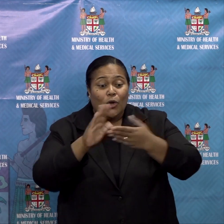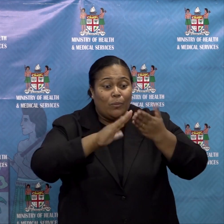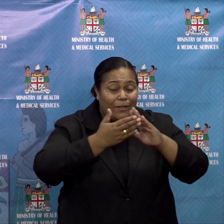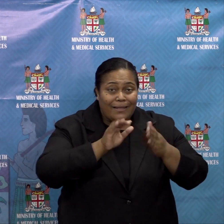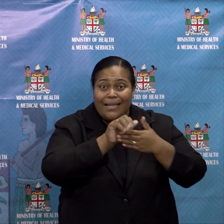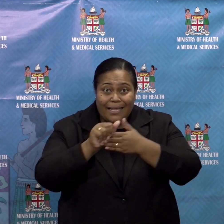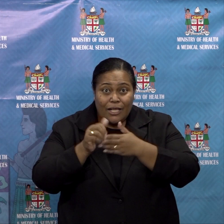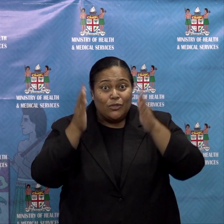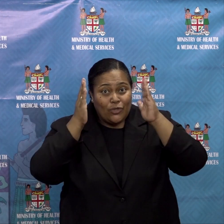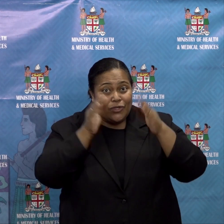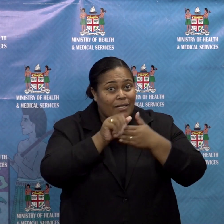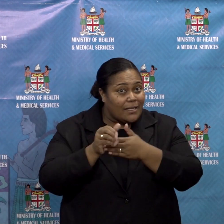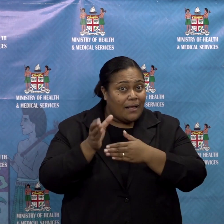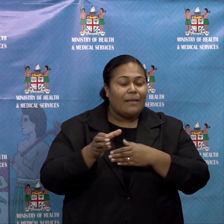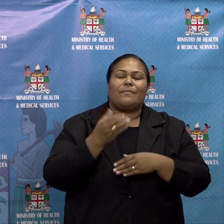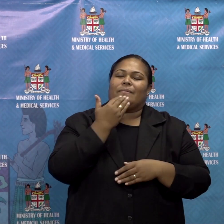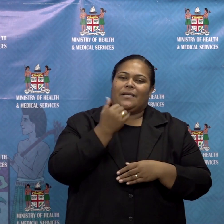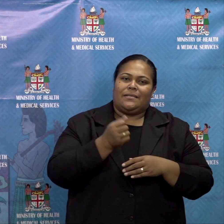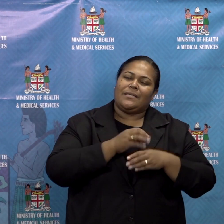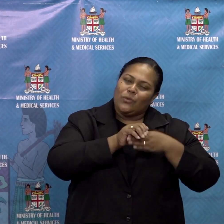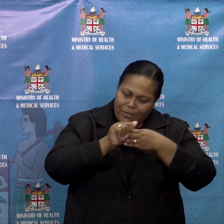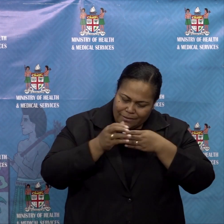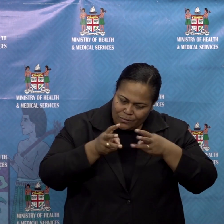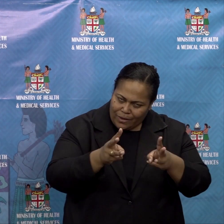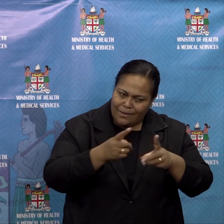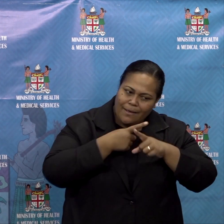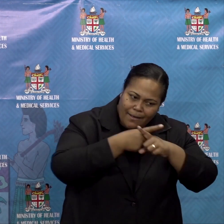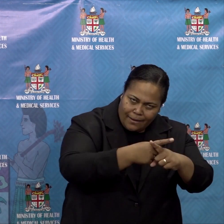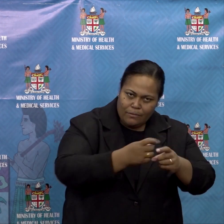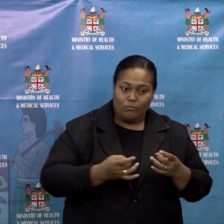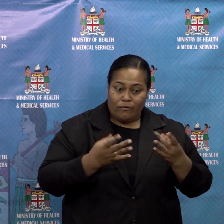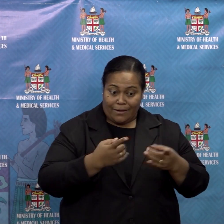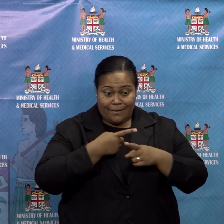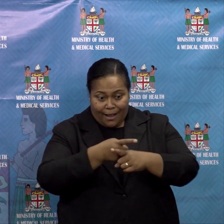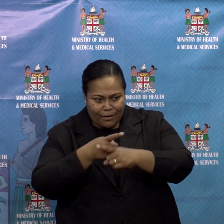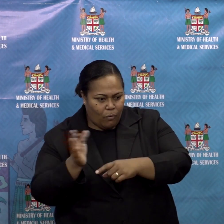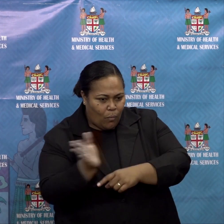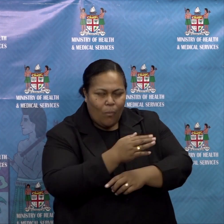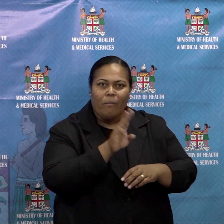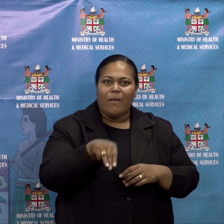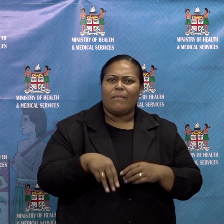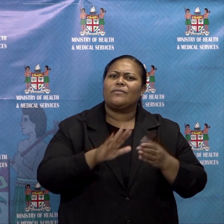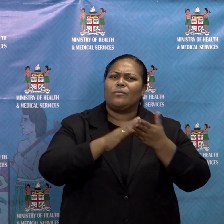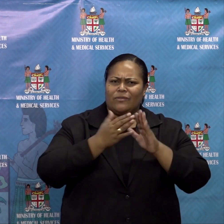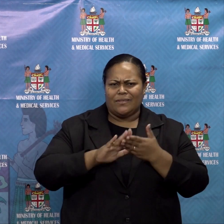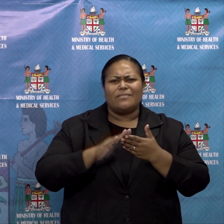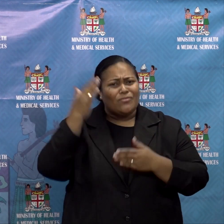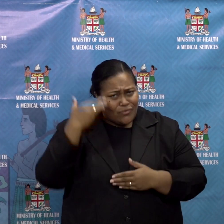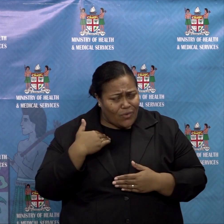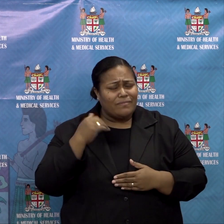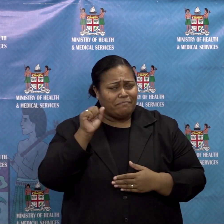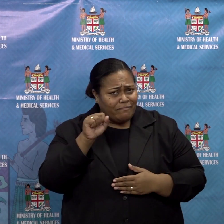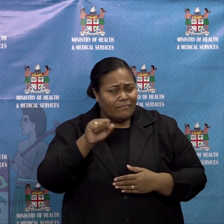leaders, to lead the way, provide the guidance to members of our community. It is temporary, so we